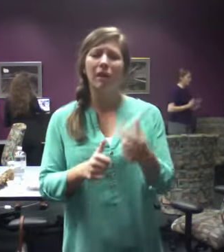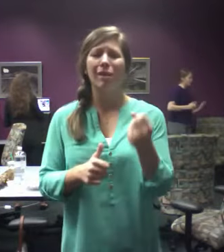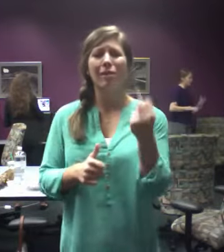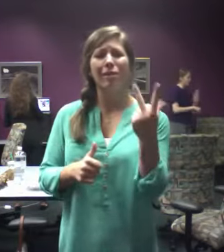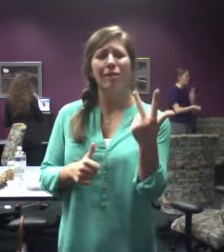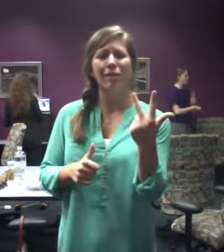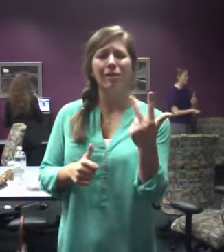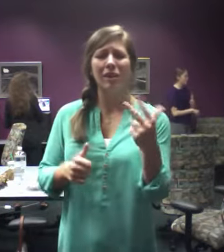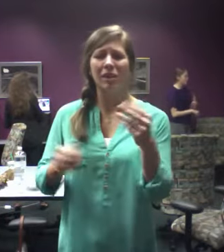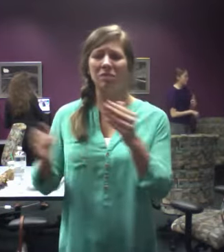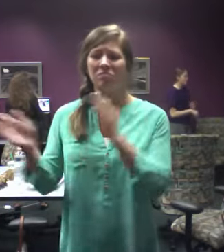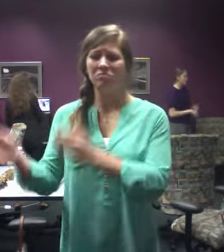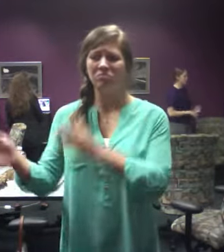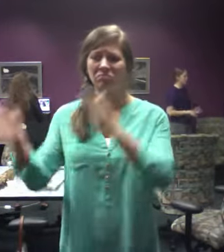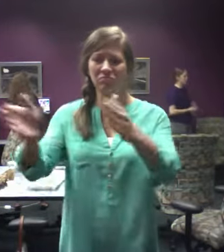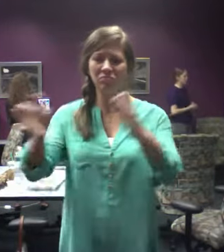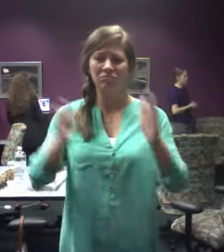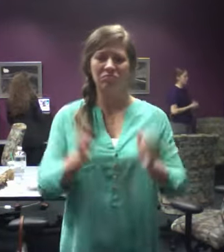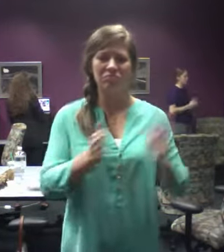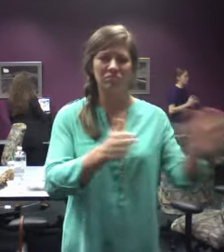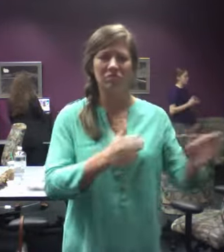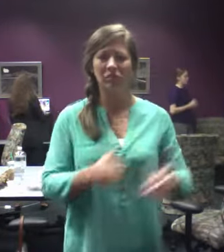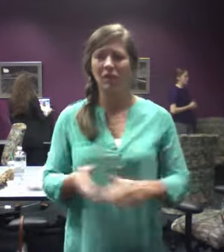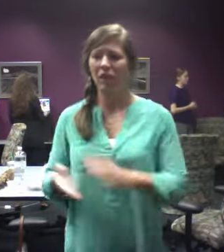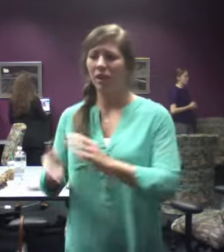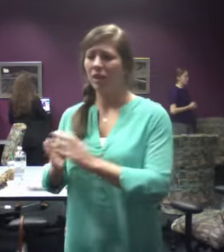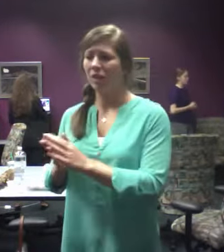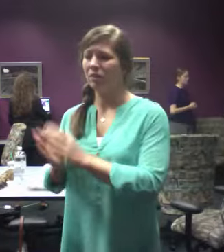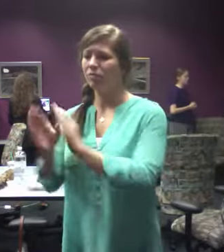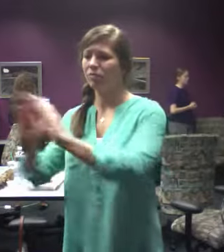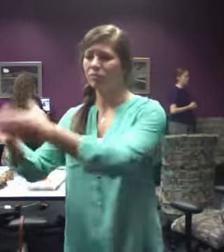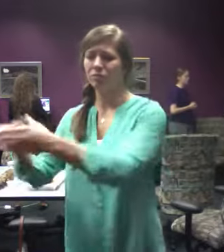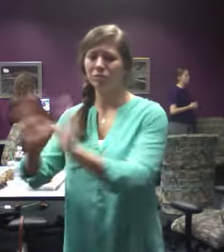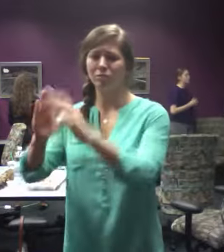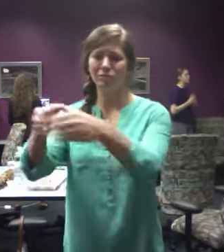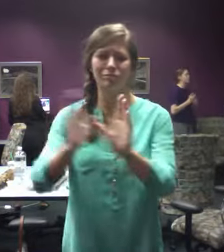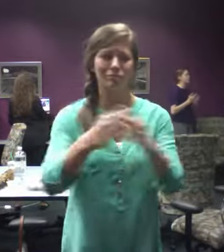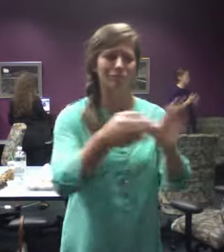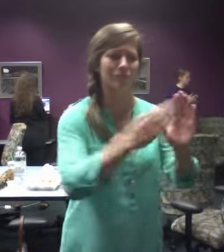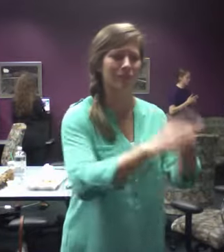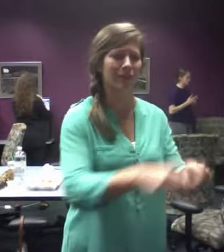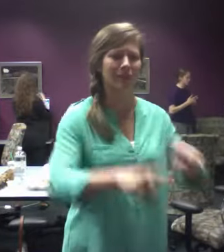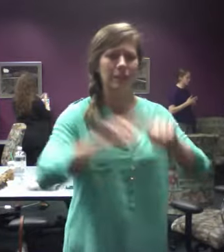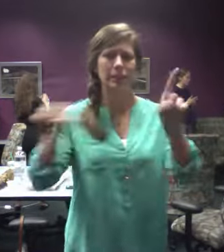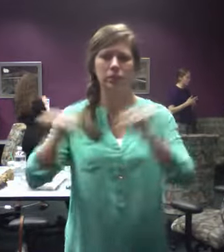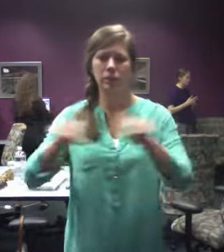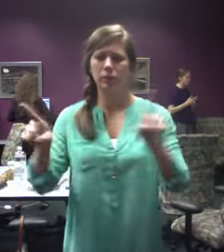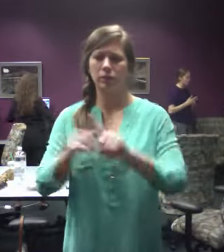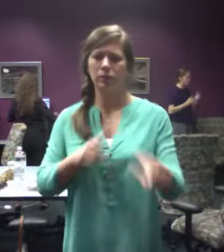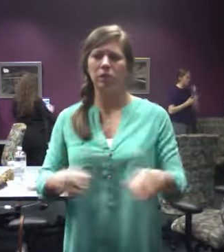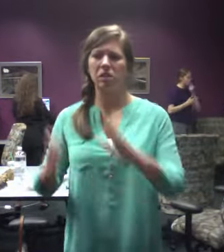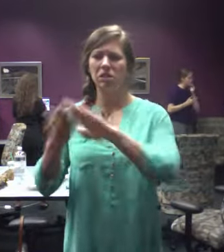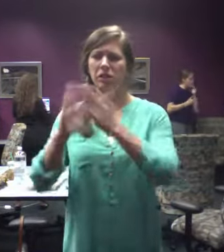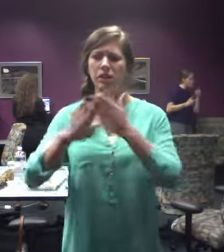lot of well-trained soldiers. They were just volunteers. And they